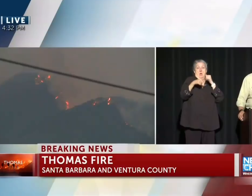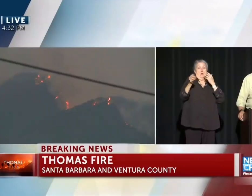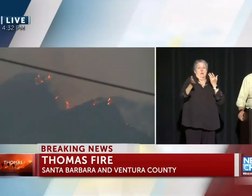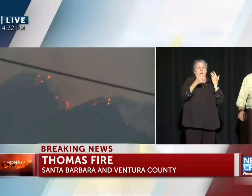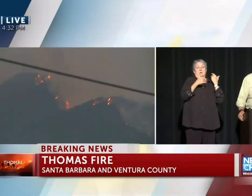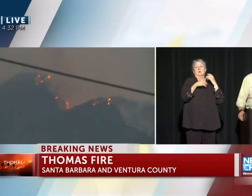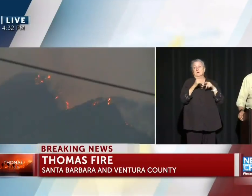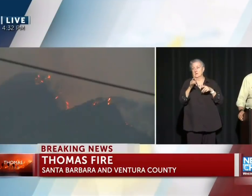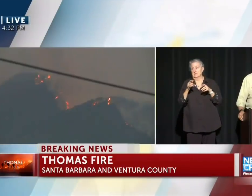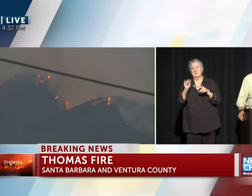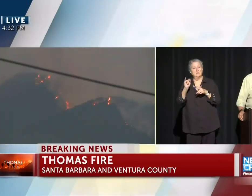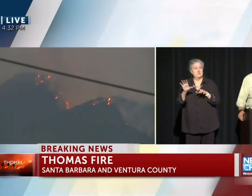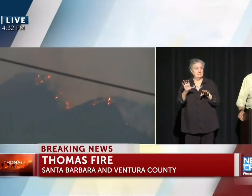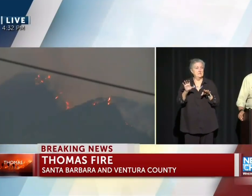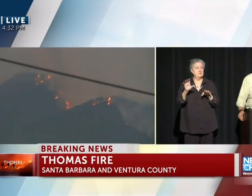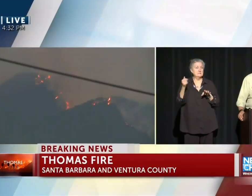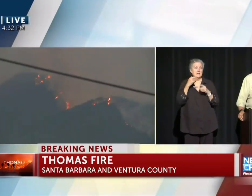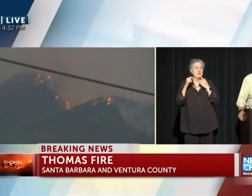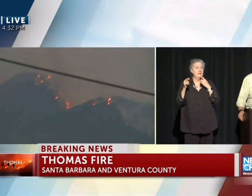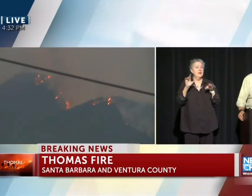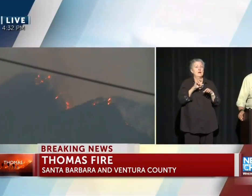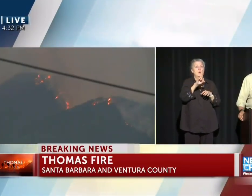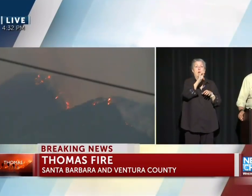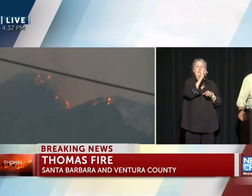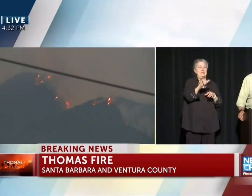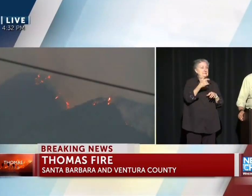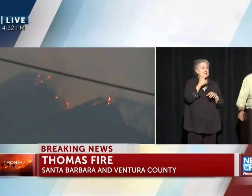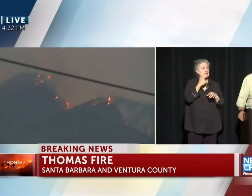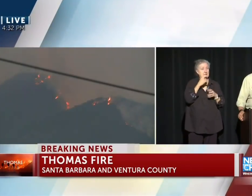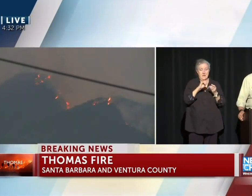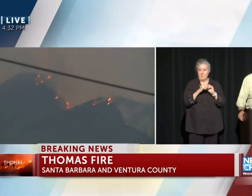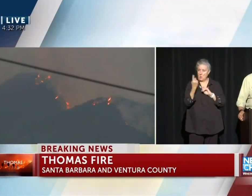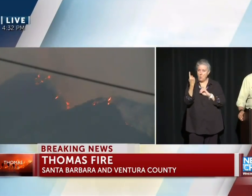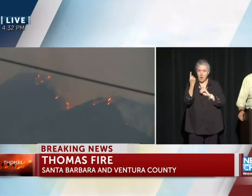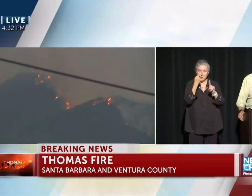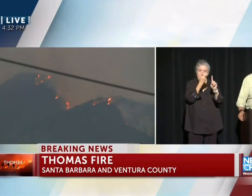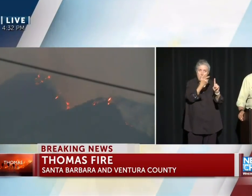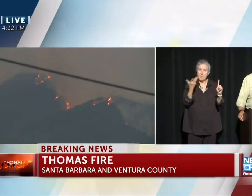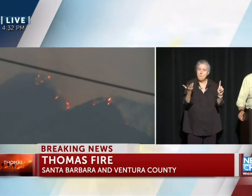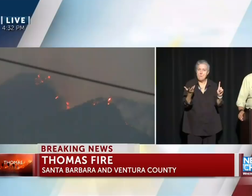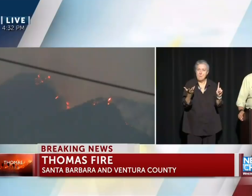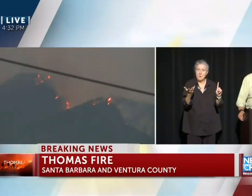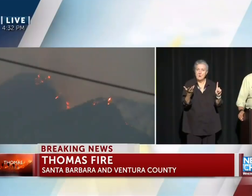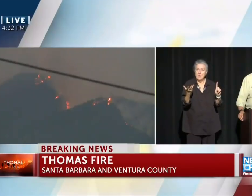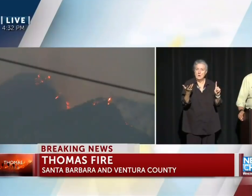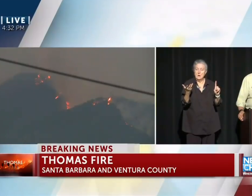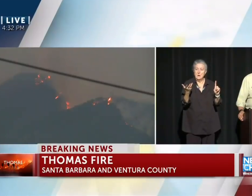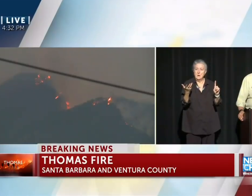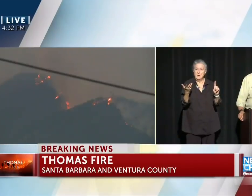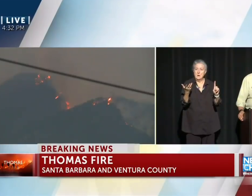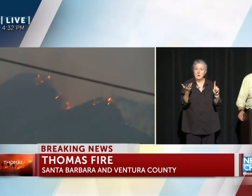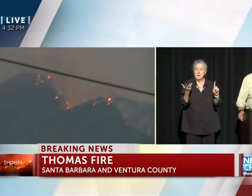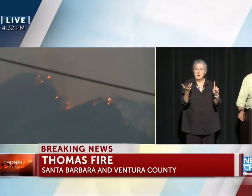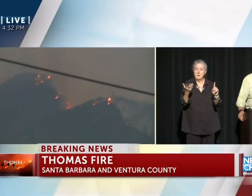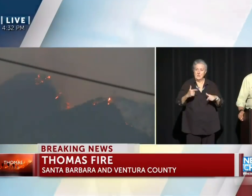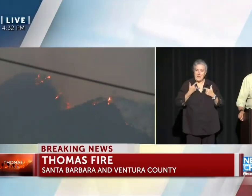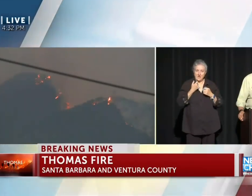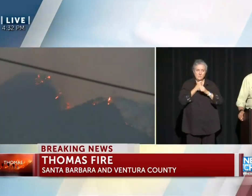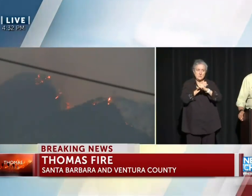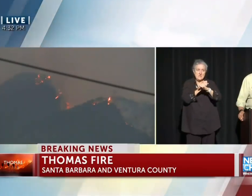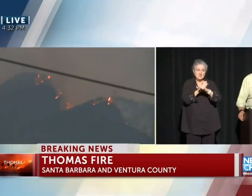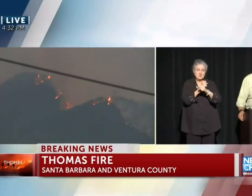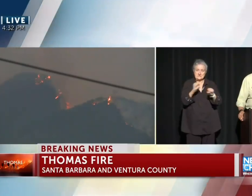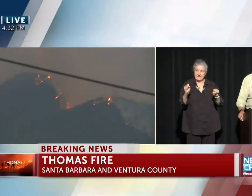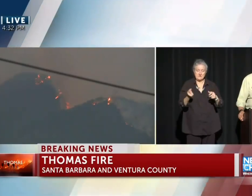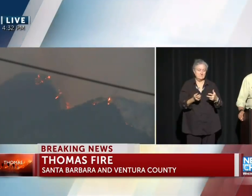the IC said and Rocky said, our number one goal is life and